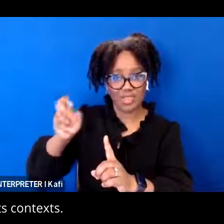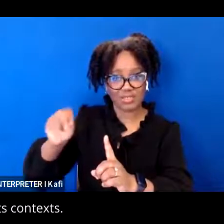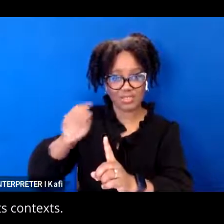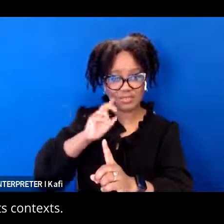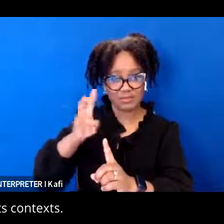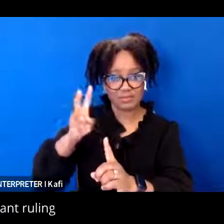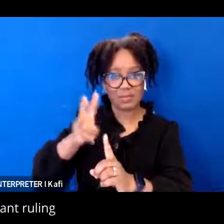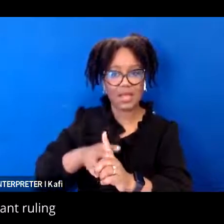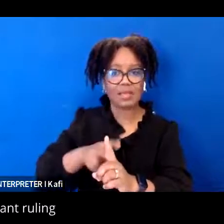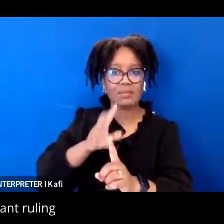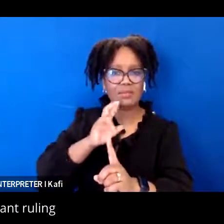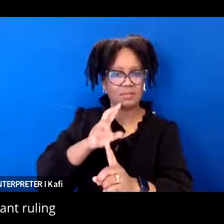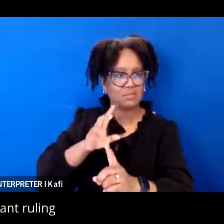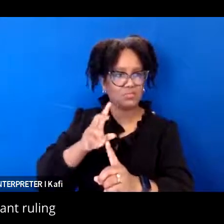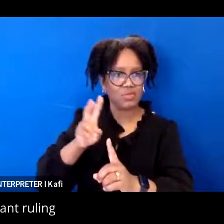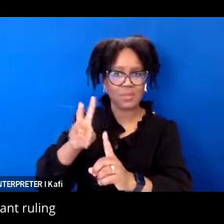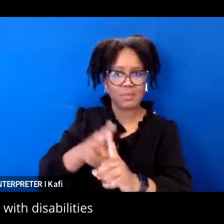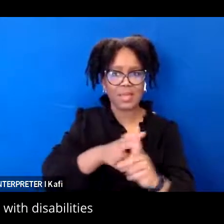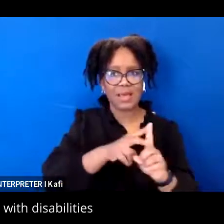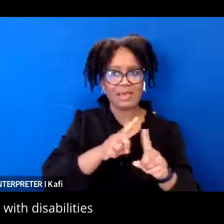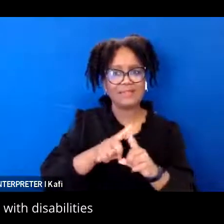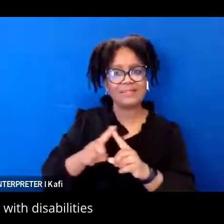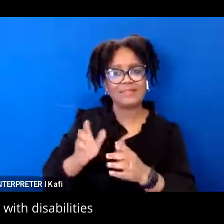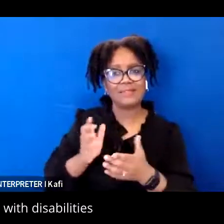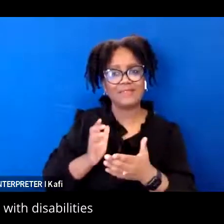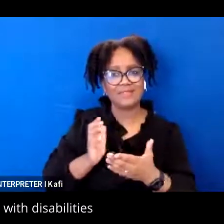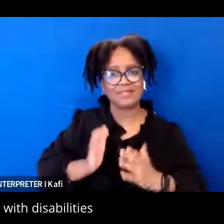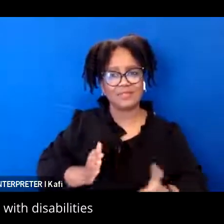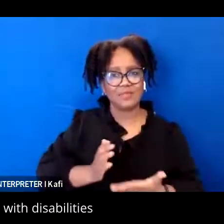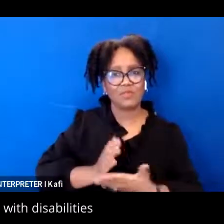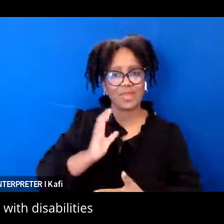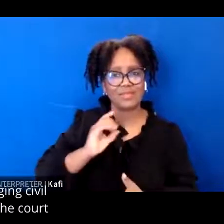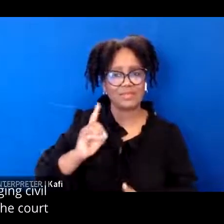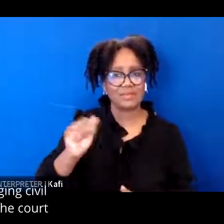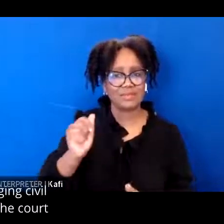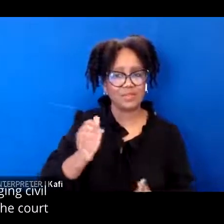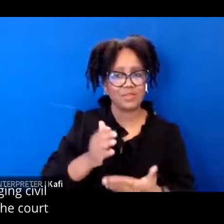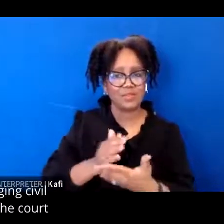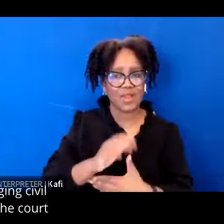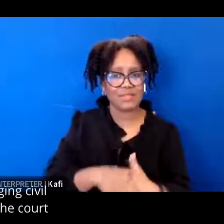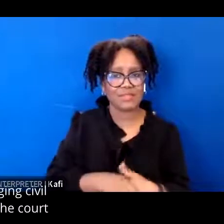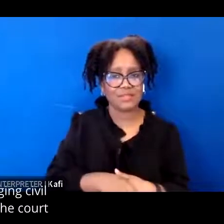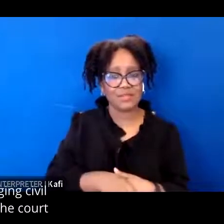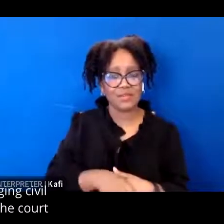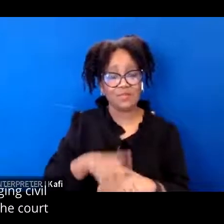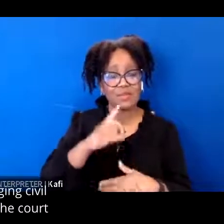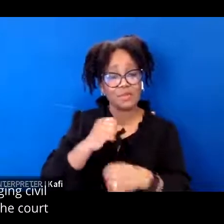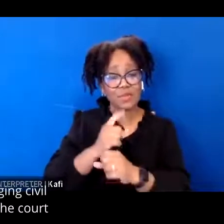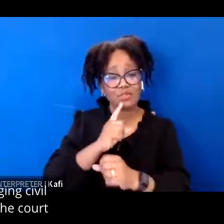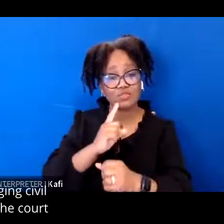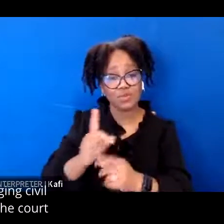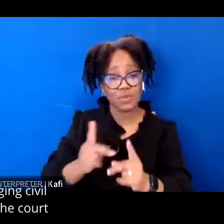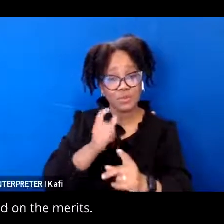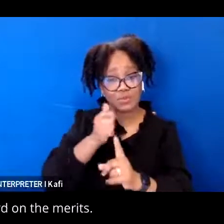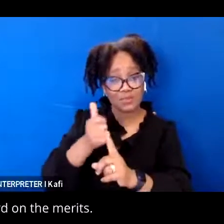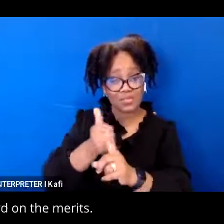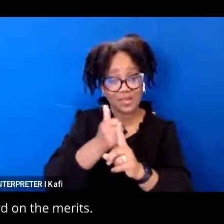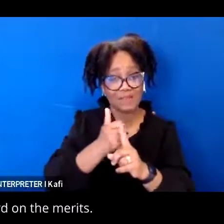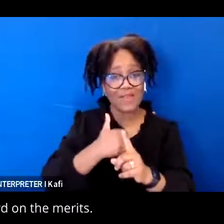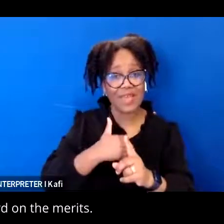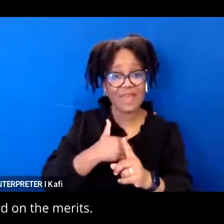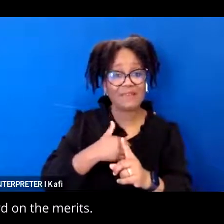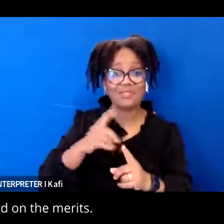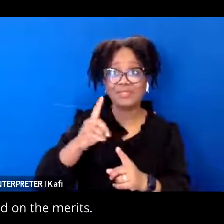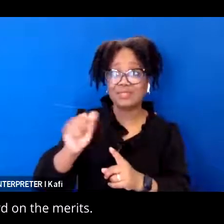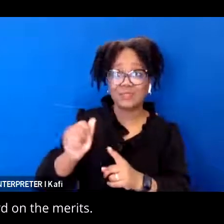contexts and it's an important ruling for ensuring that people with disabilities and people bringing civil rights claims to the court can have